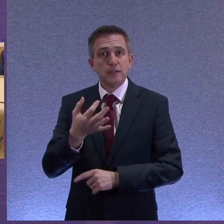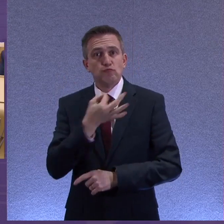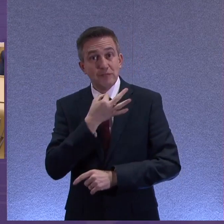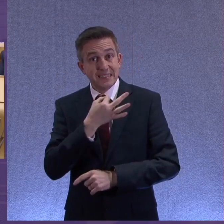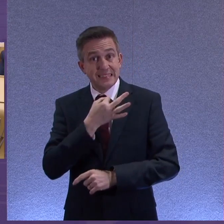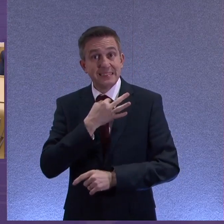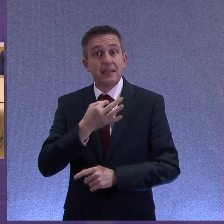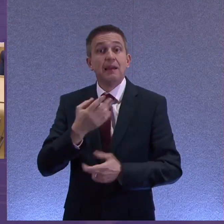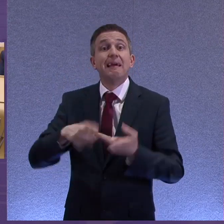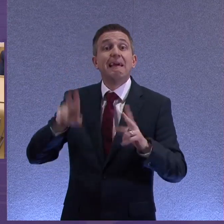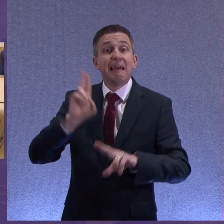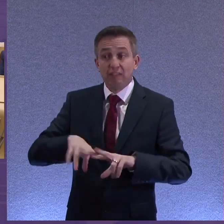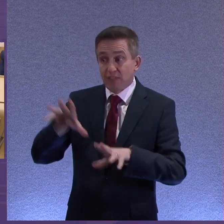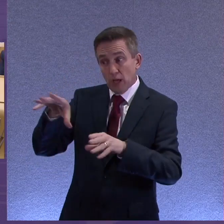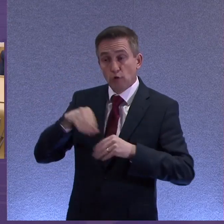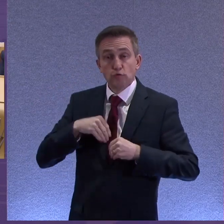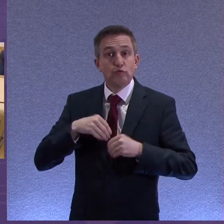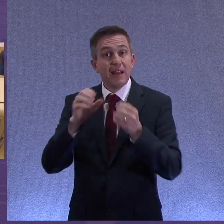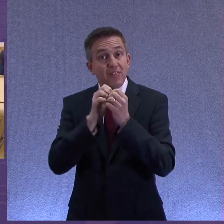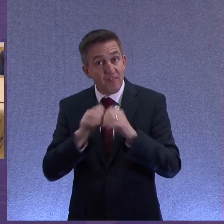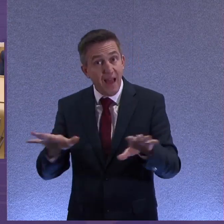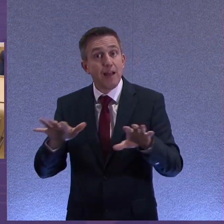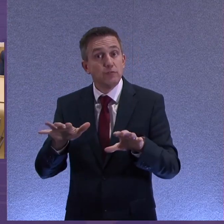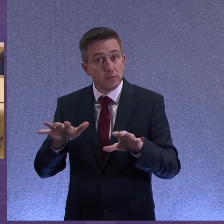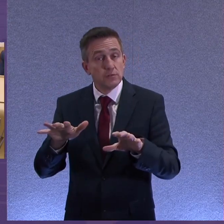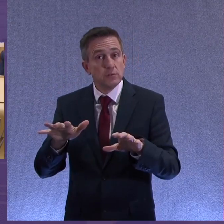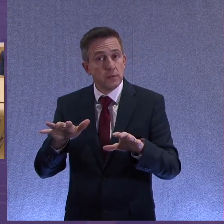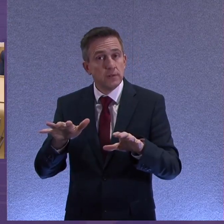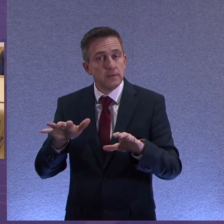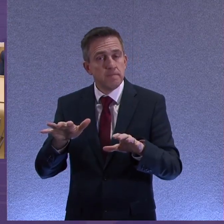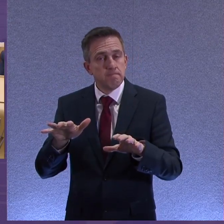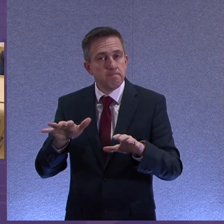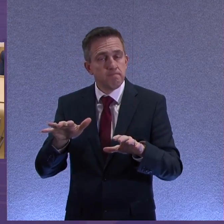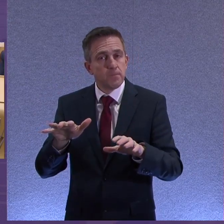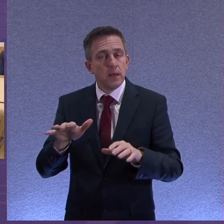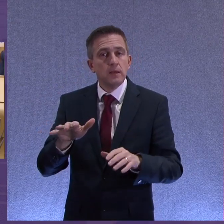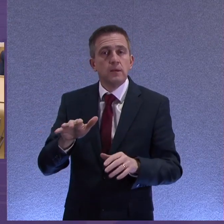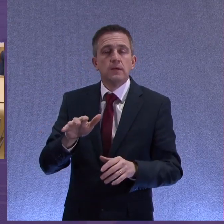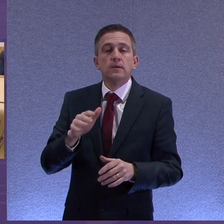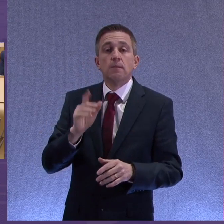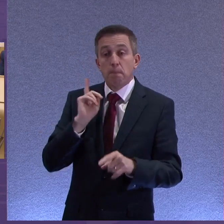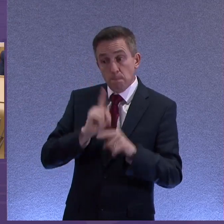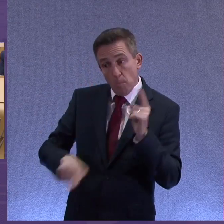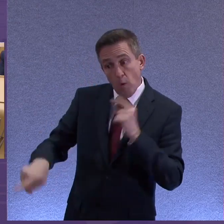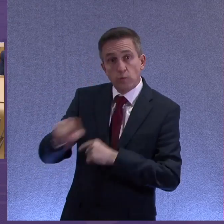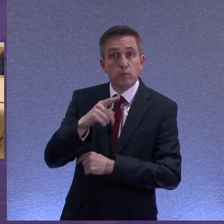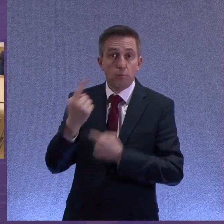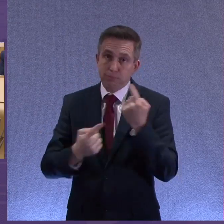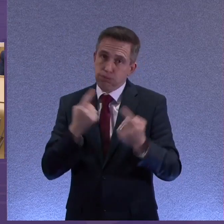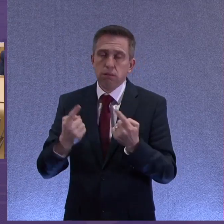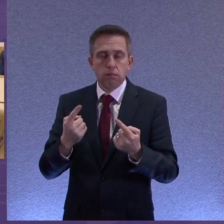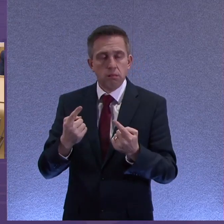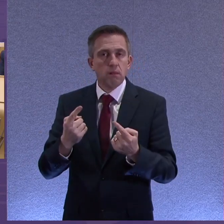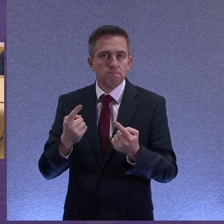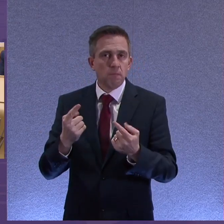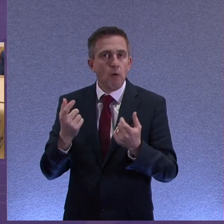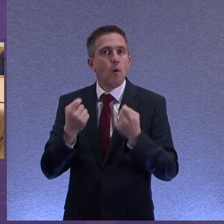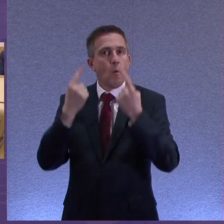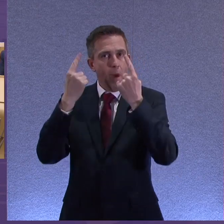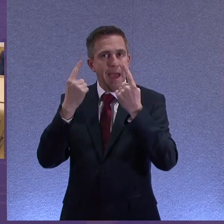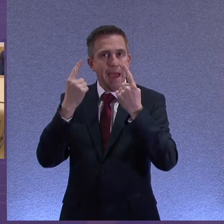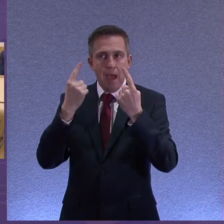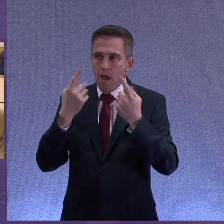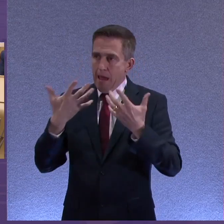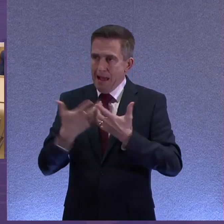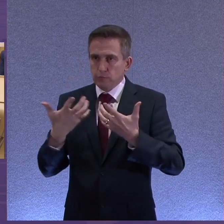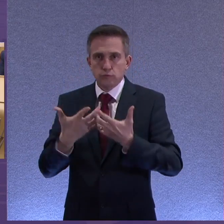contract that virus. So there is much for them to worry about, but many of them already know all the steps that they